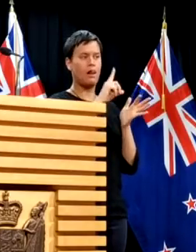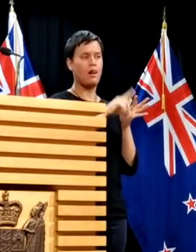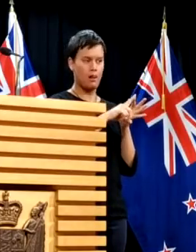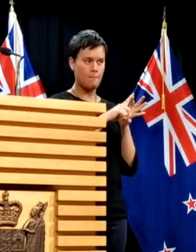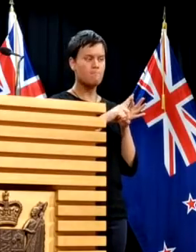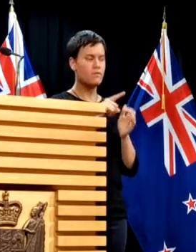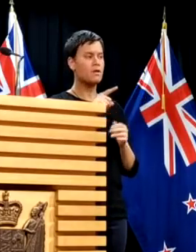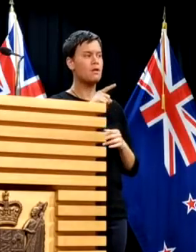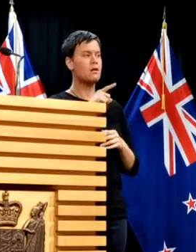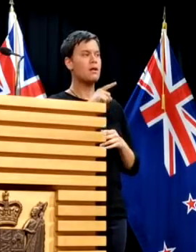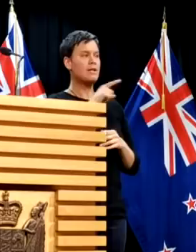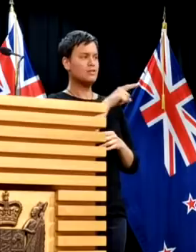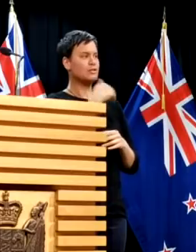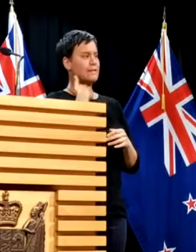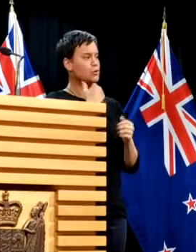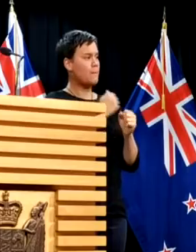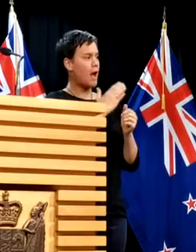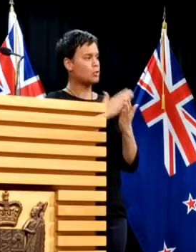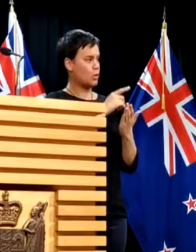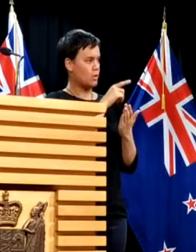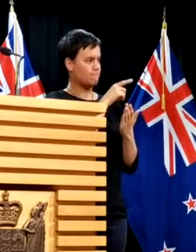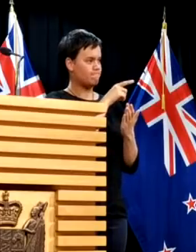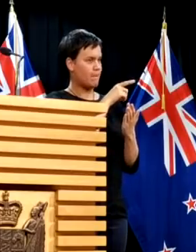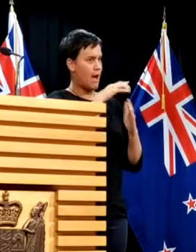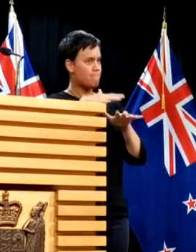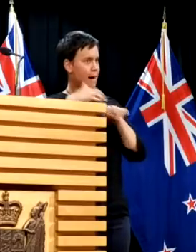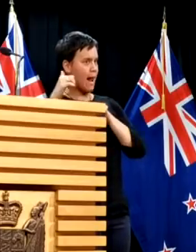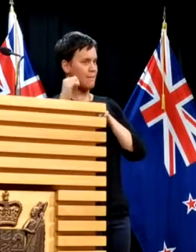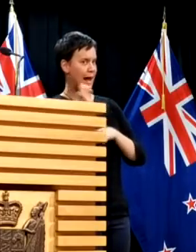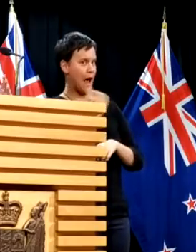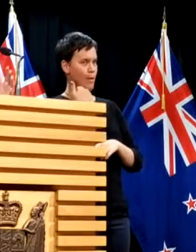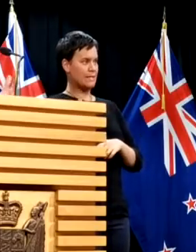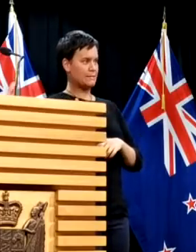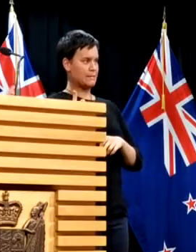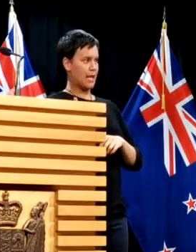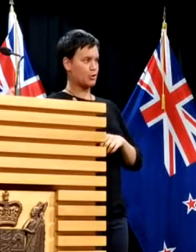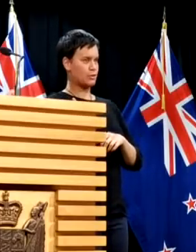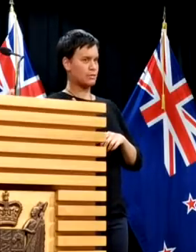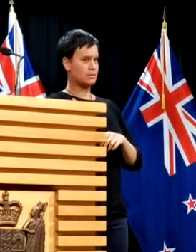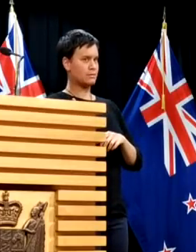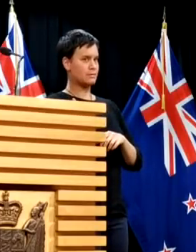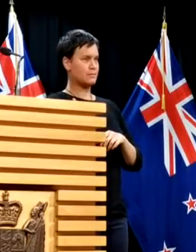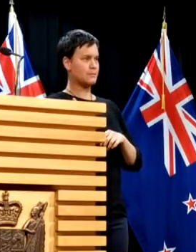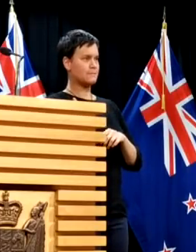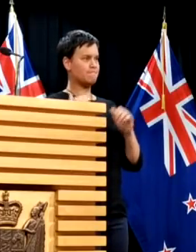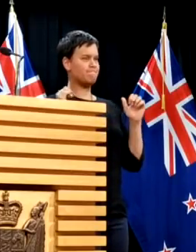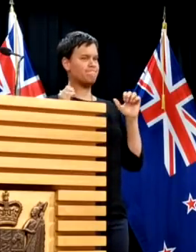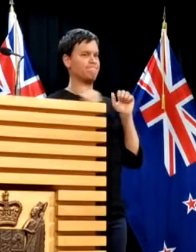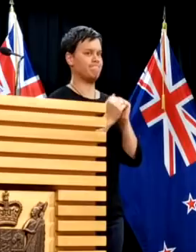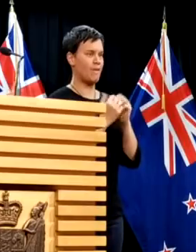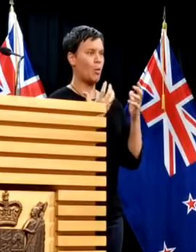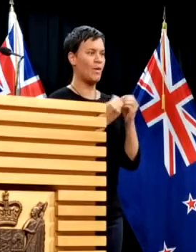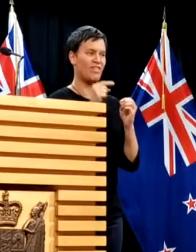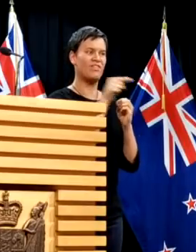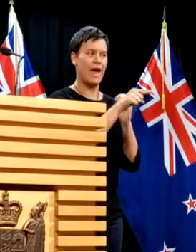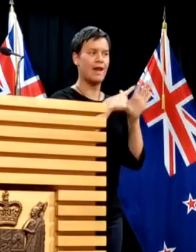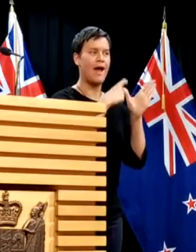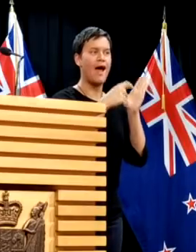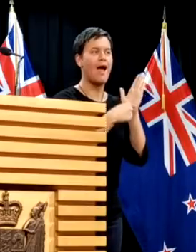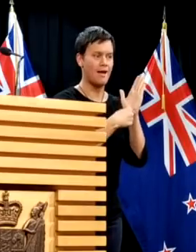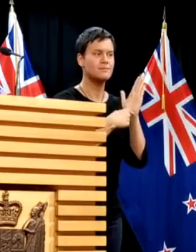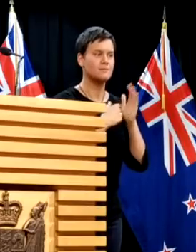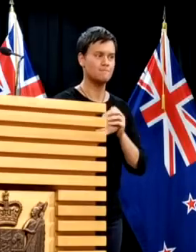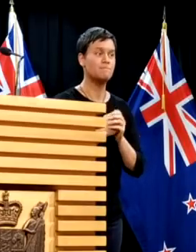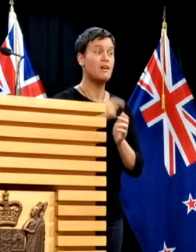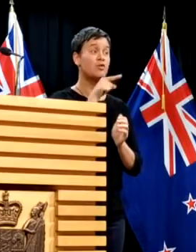meeting the expectations of the Parliament. I do think that there's work to be done there in ensuring that has been the case, that change is already